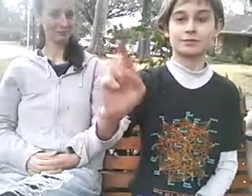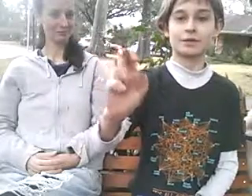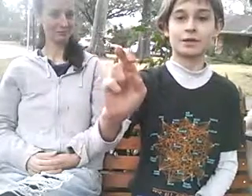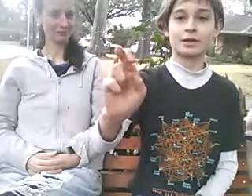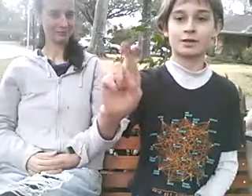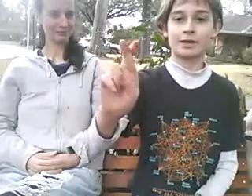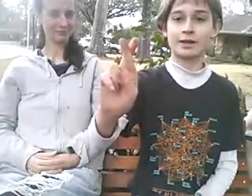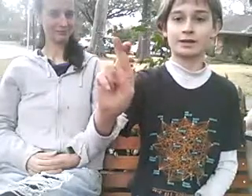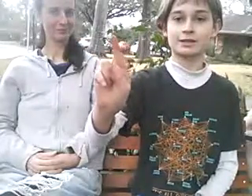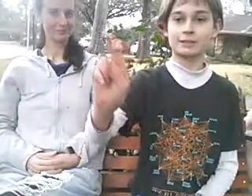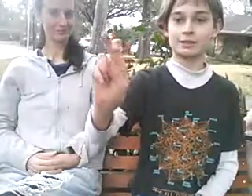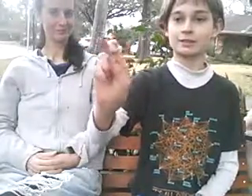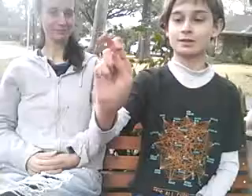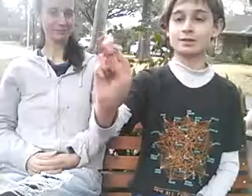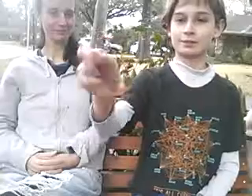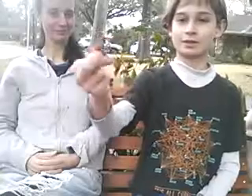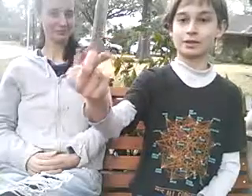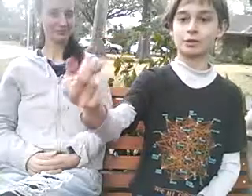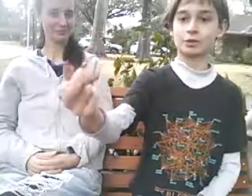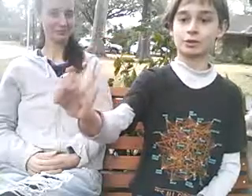It kind of looks like an X, but it's kind of curled over.